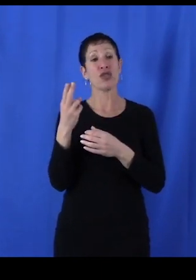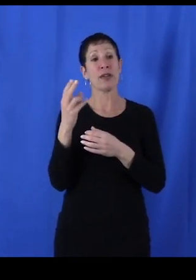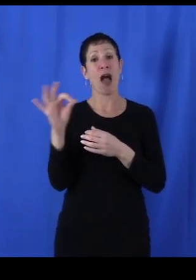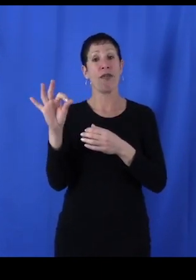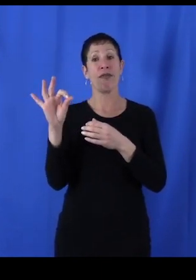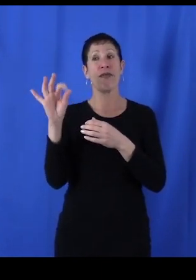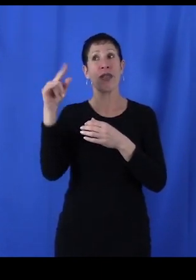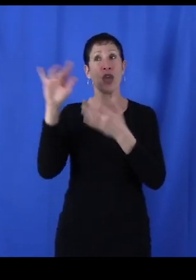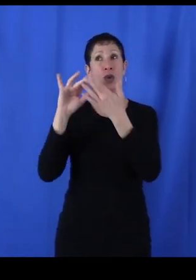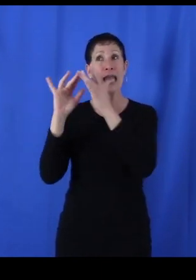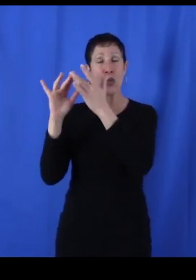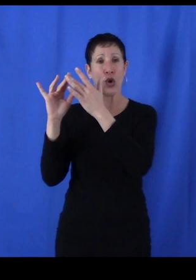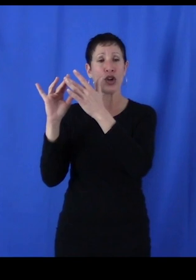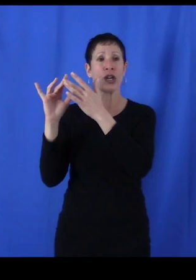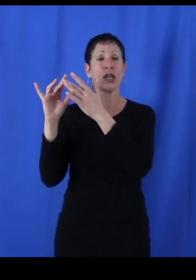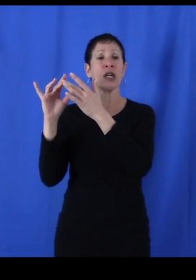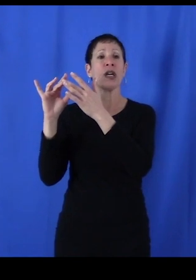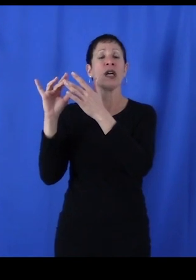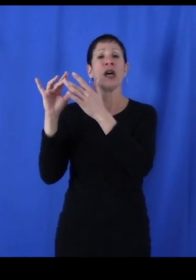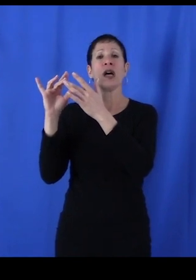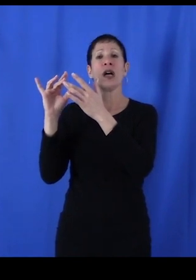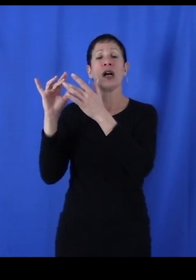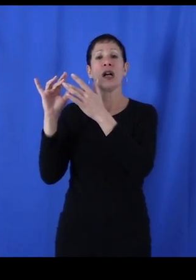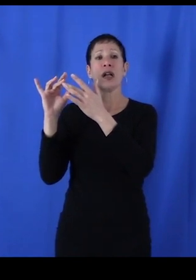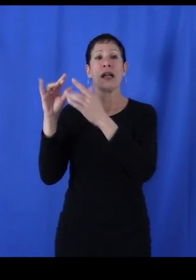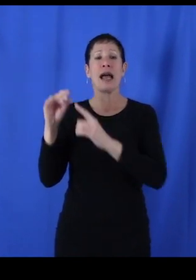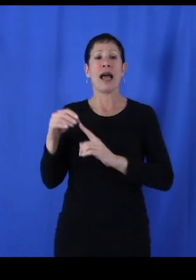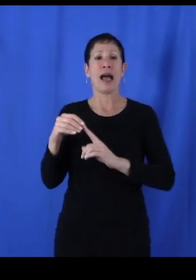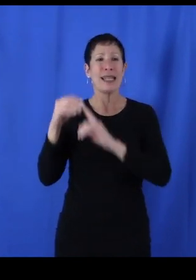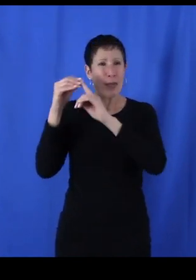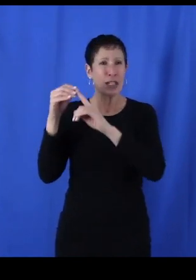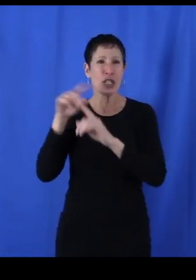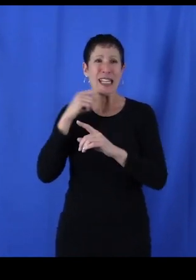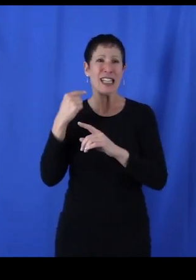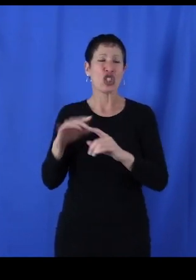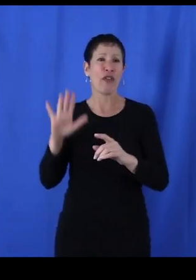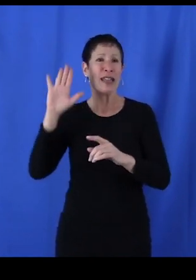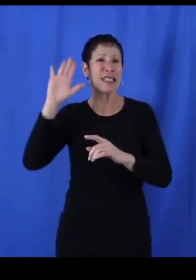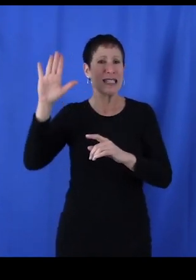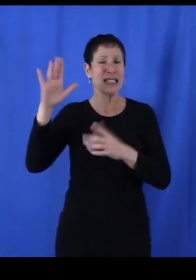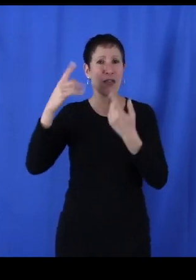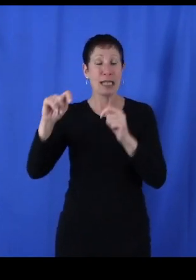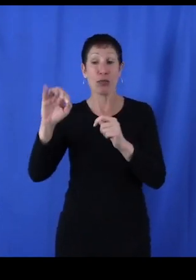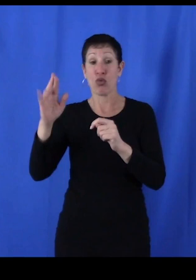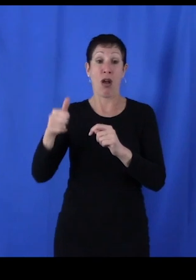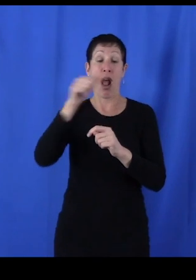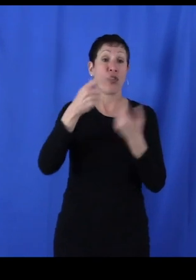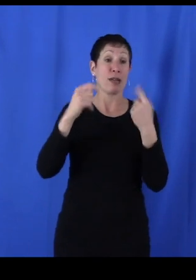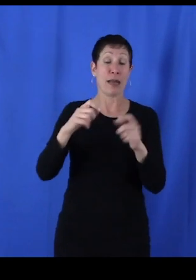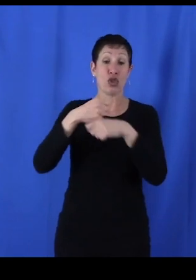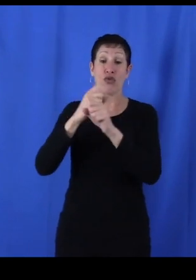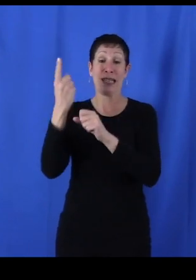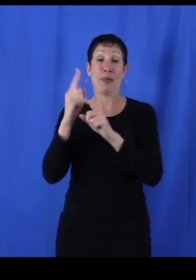at, or other attempts at creating something totally different that maybe doesn't store private, I mean, works on a different protocol.